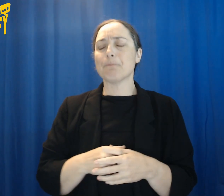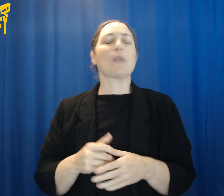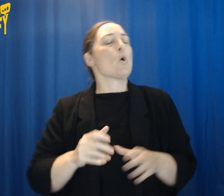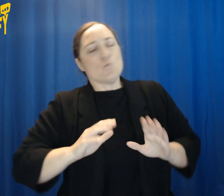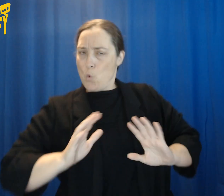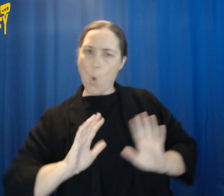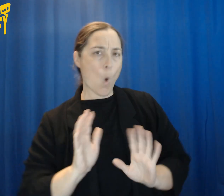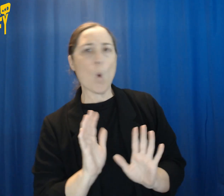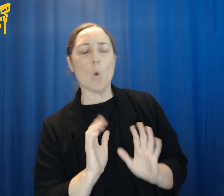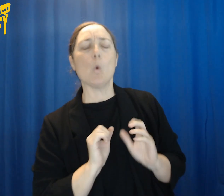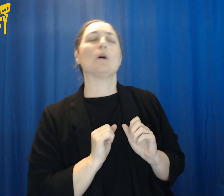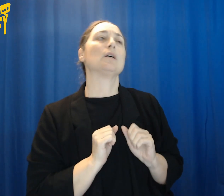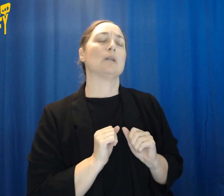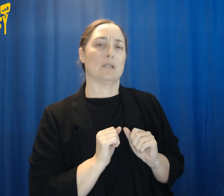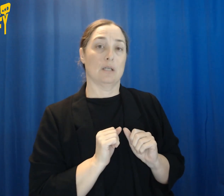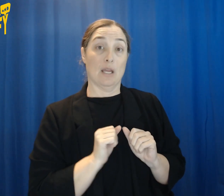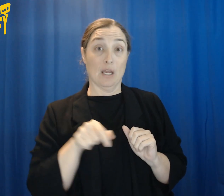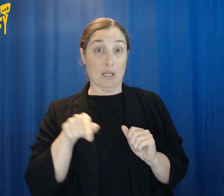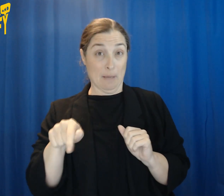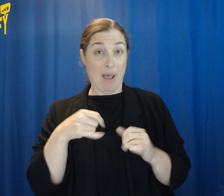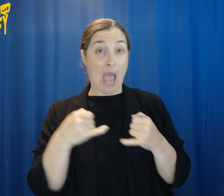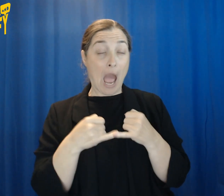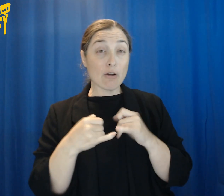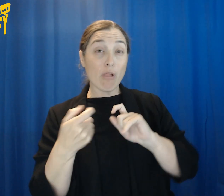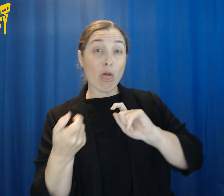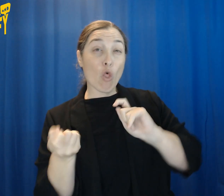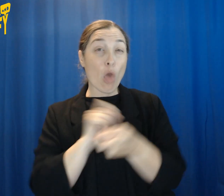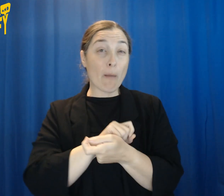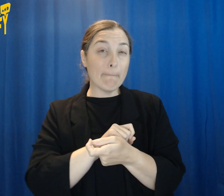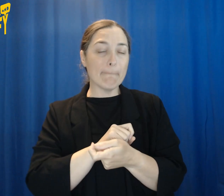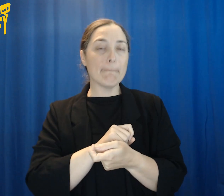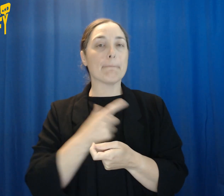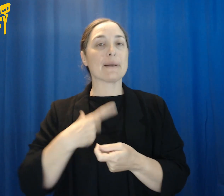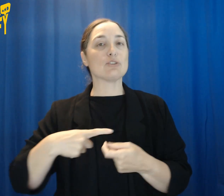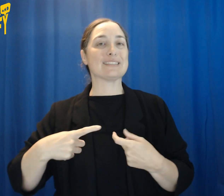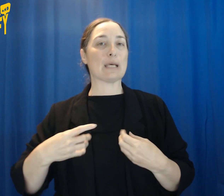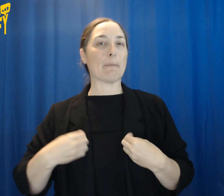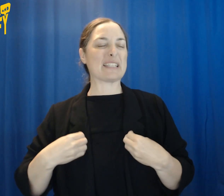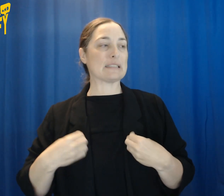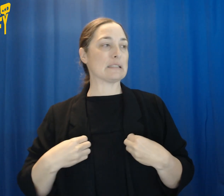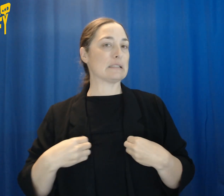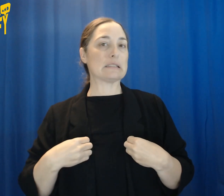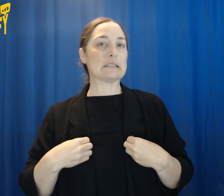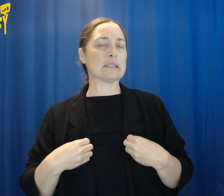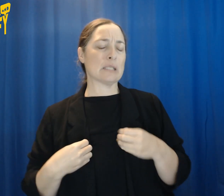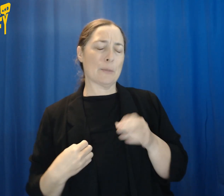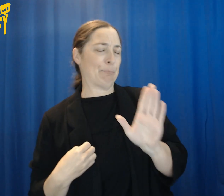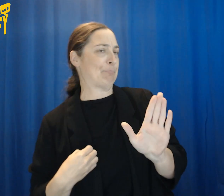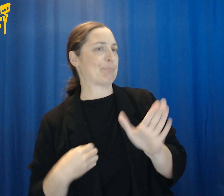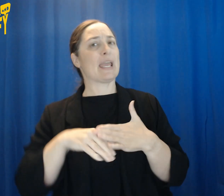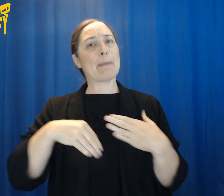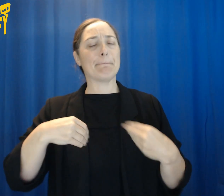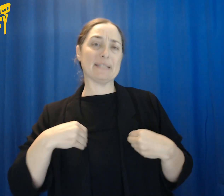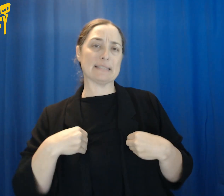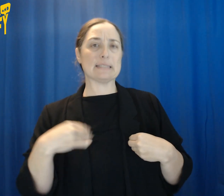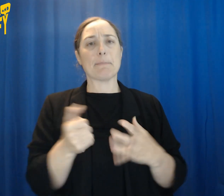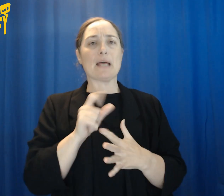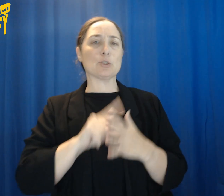right. Redid it. And because he was doing business, and he's like, no, in business, you do the assignment, this certain kind of assignment,